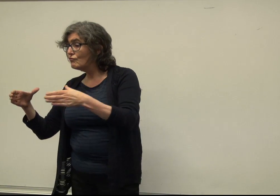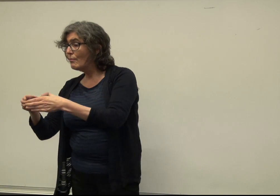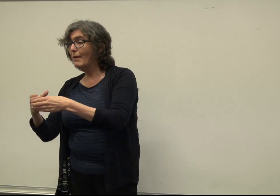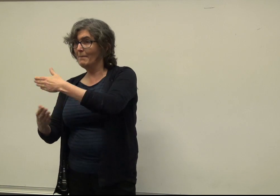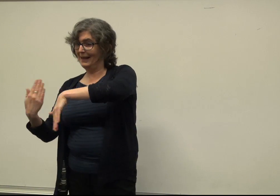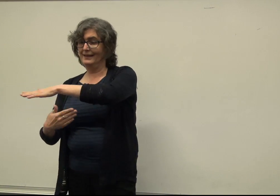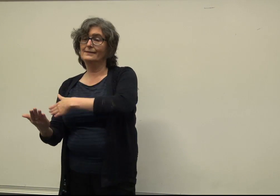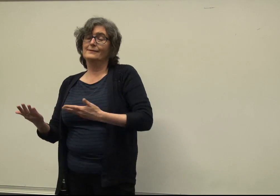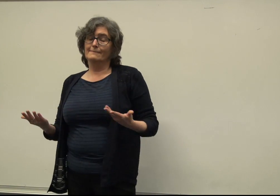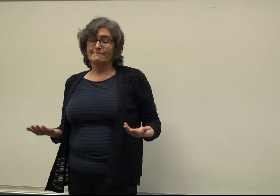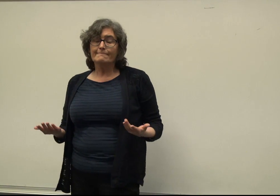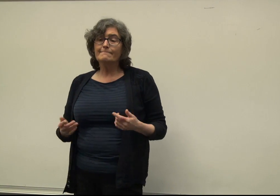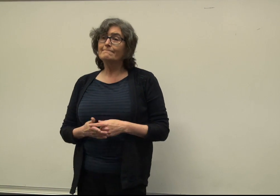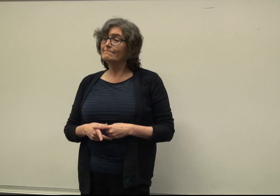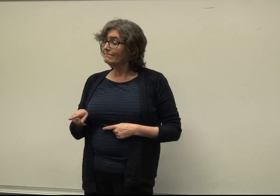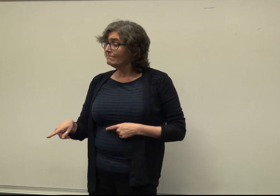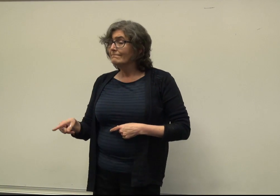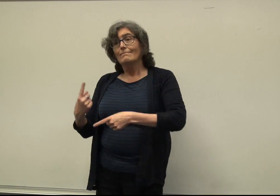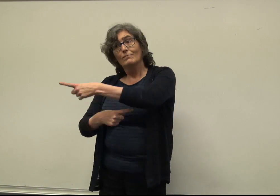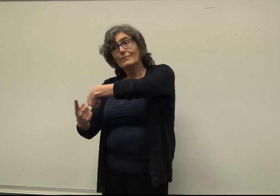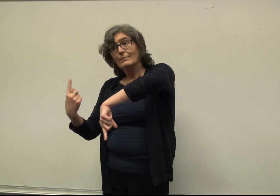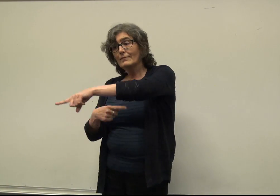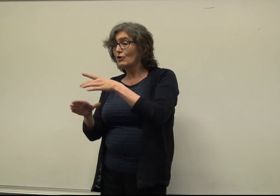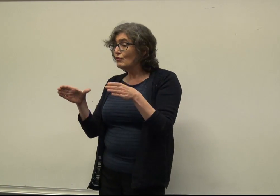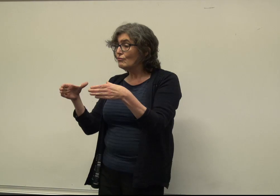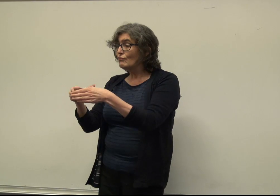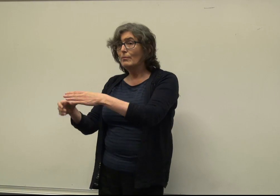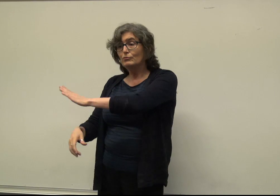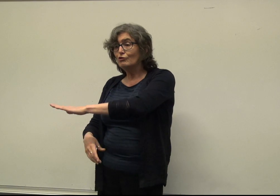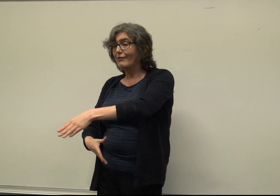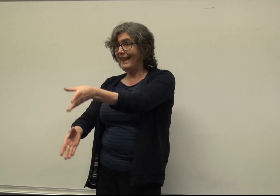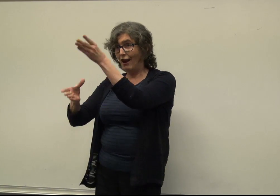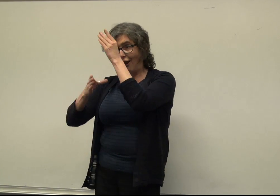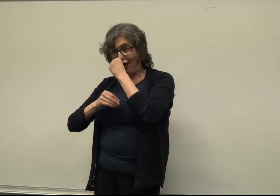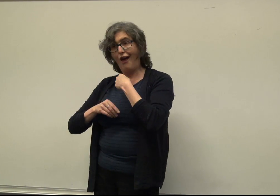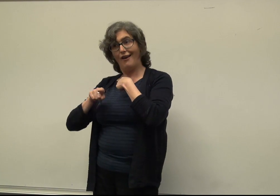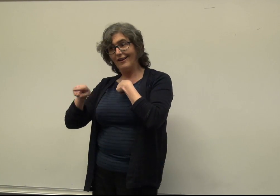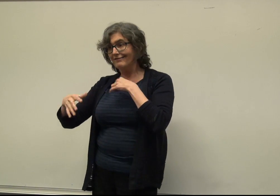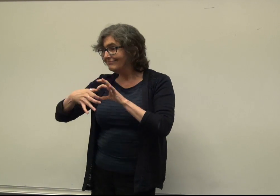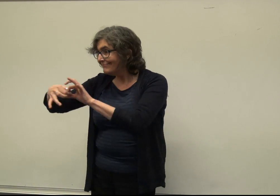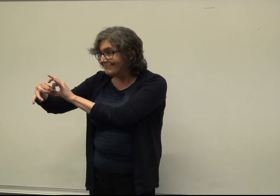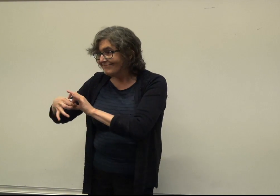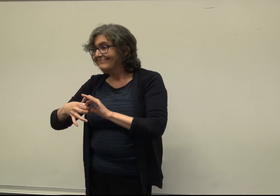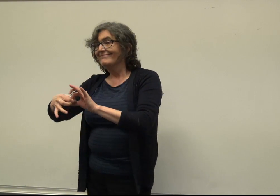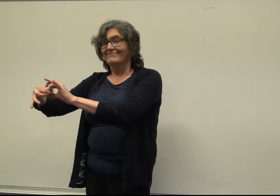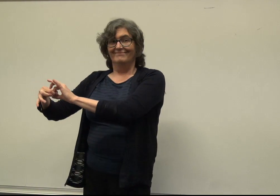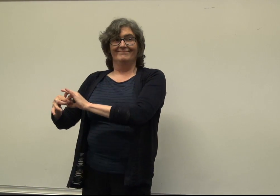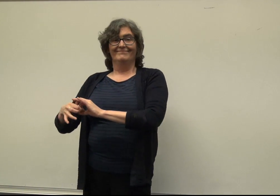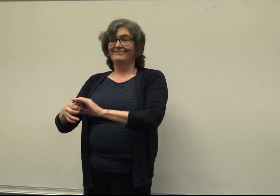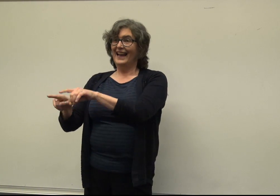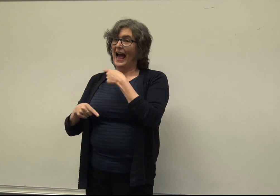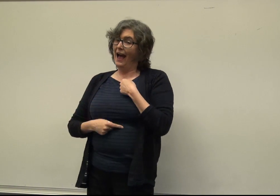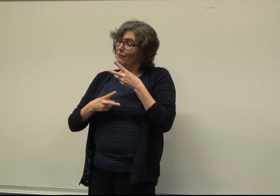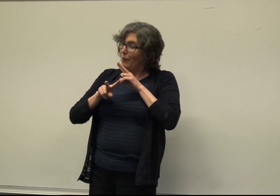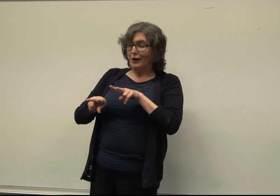And the children learn together. I've seen videos of this program, and perhaps some of you saw videos